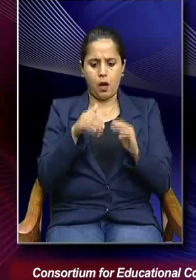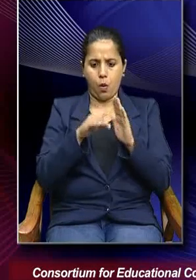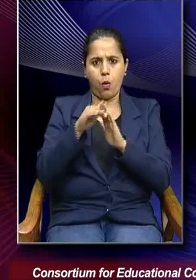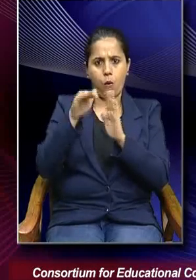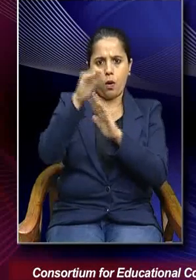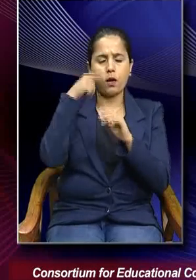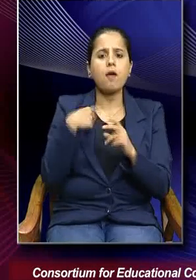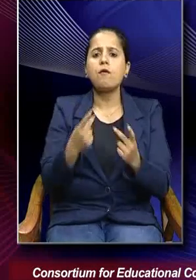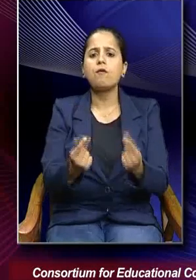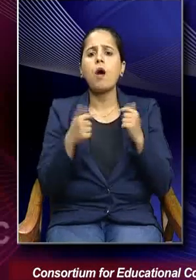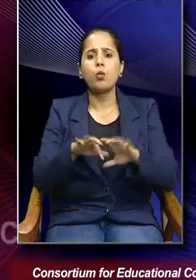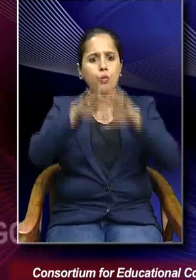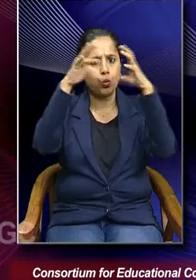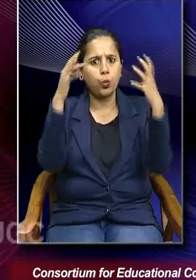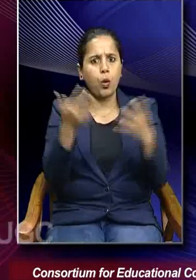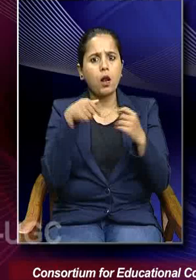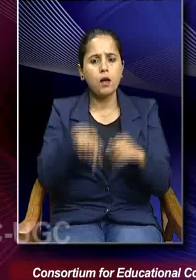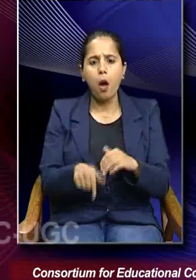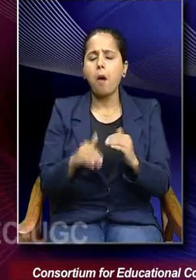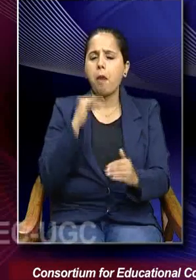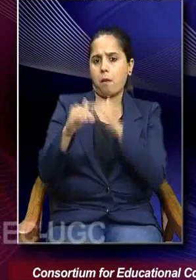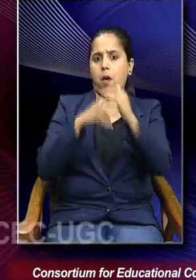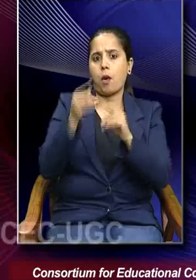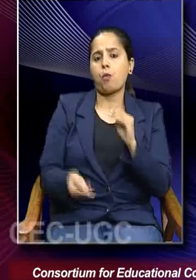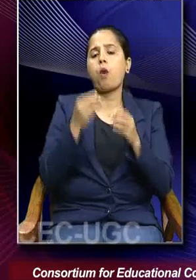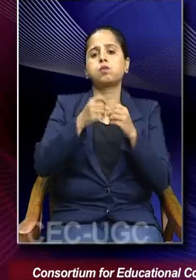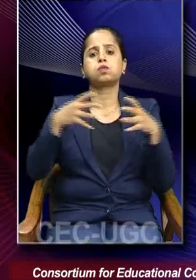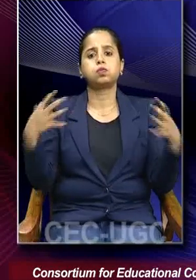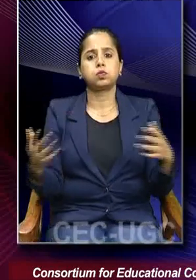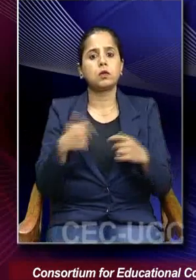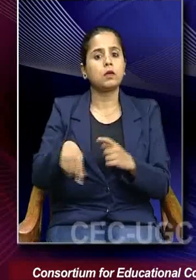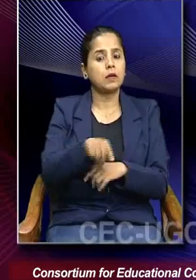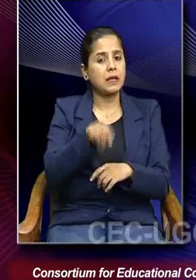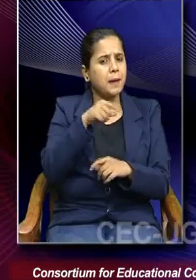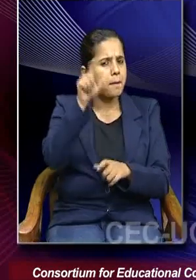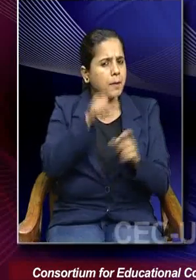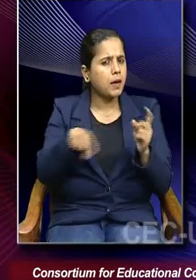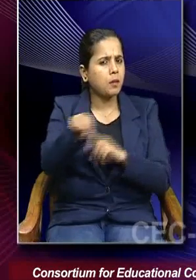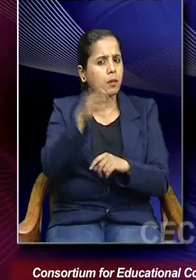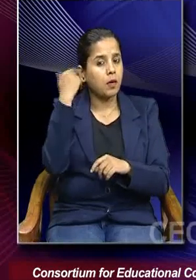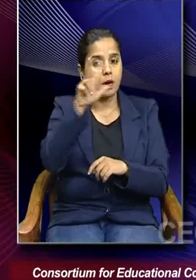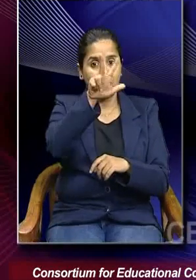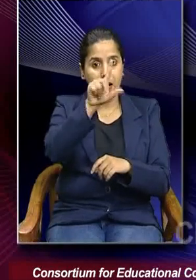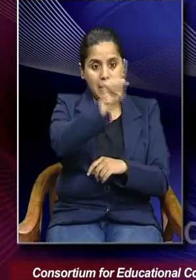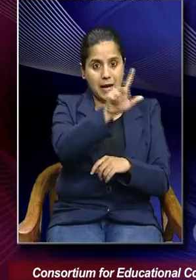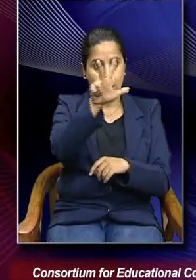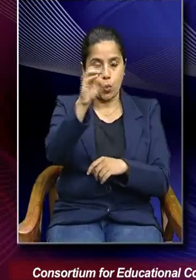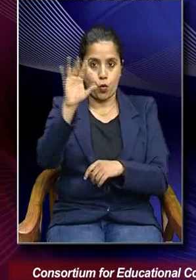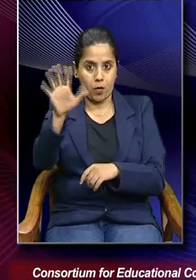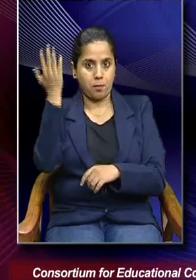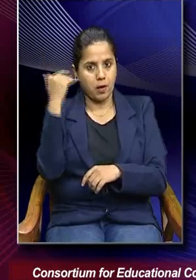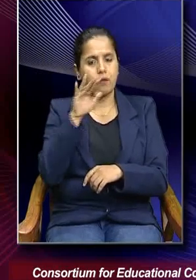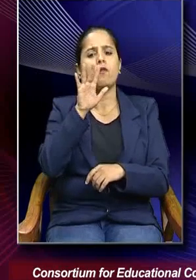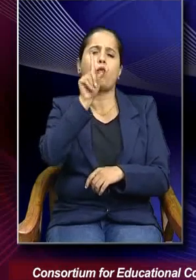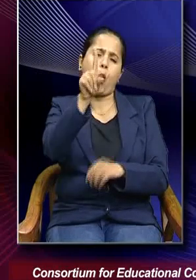how fast the world population is growing. 1805, the population reached 1 billion. And this